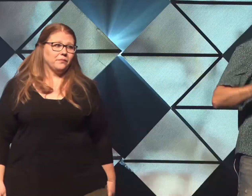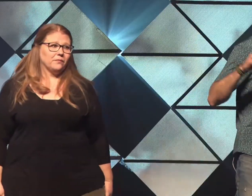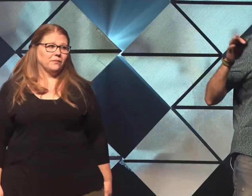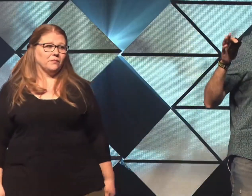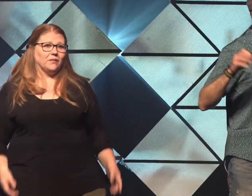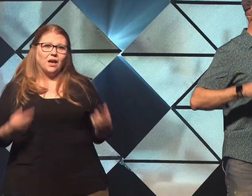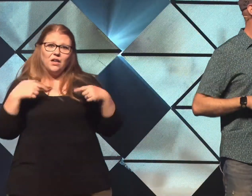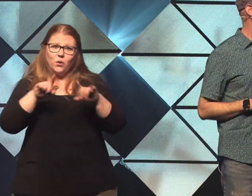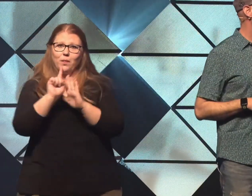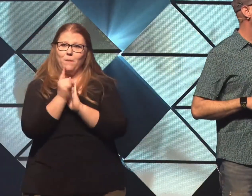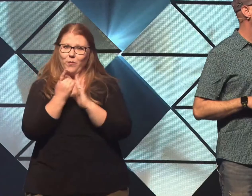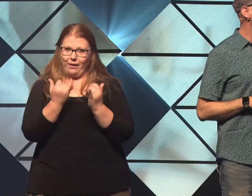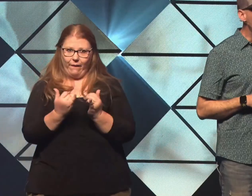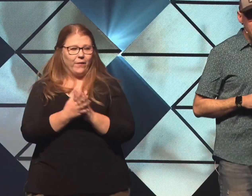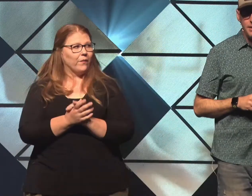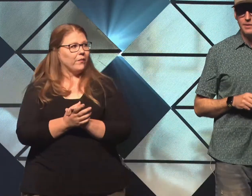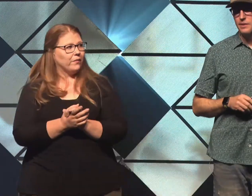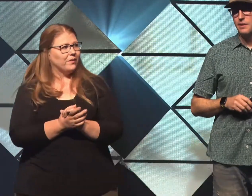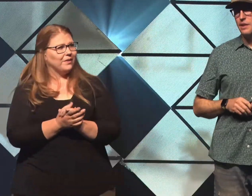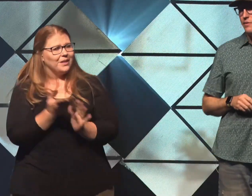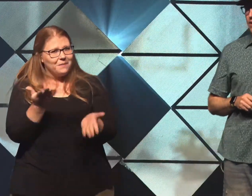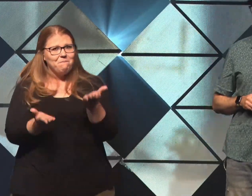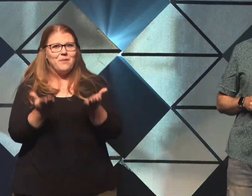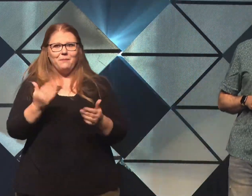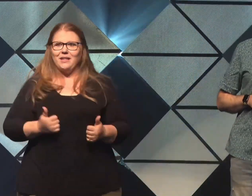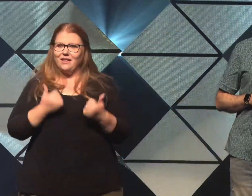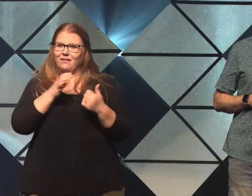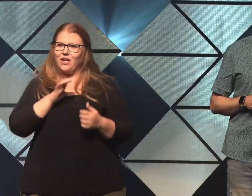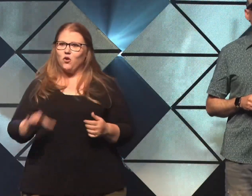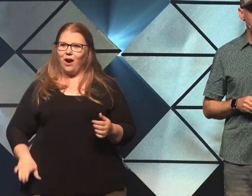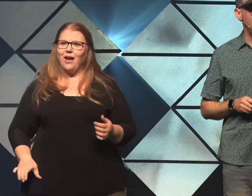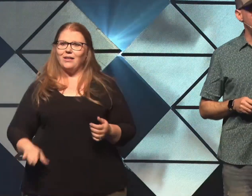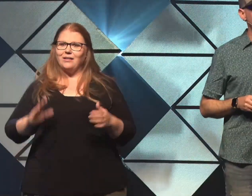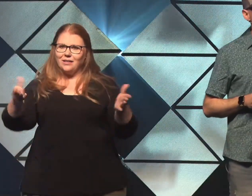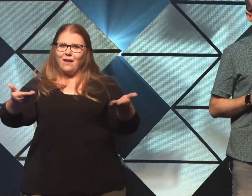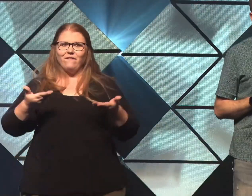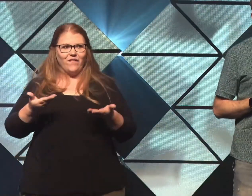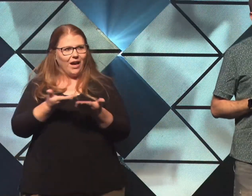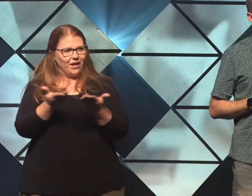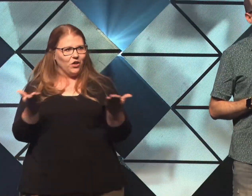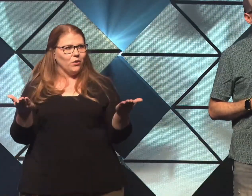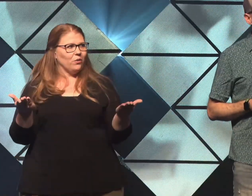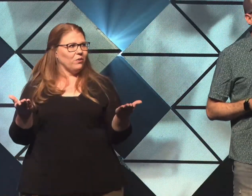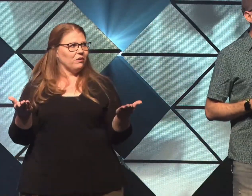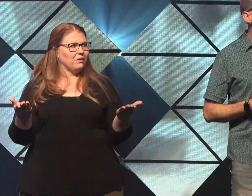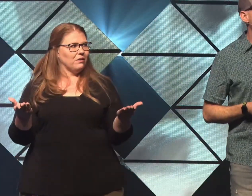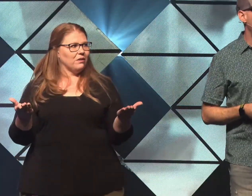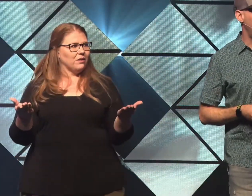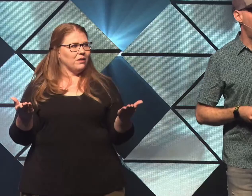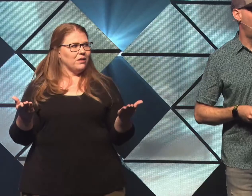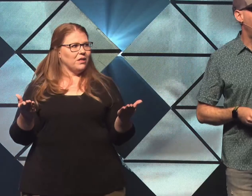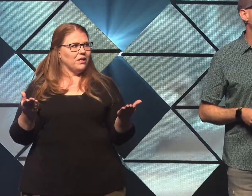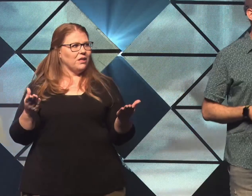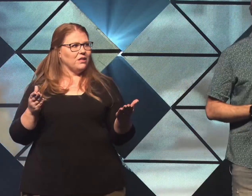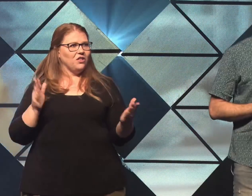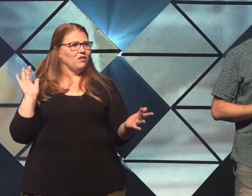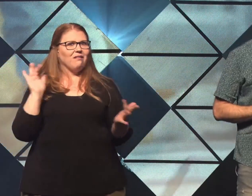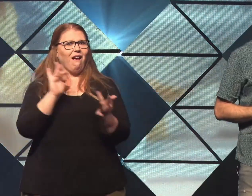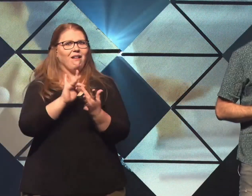In this moment, maybe the living Christ is just inviting you to reach out to